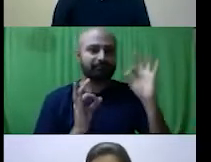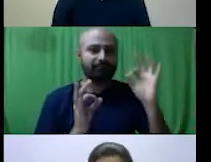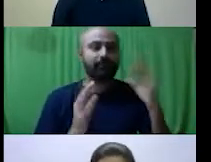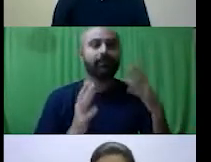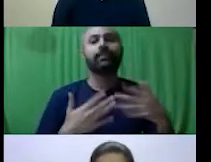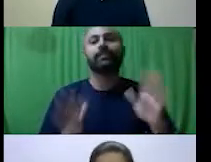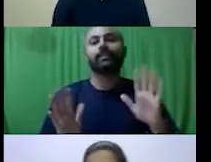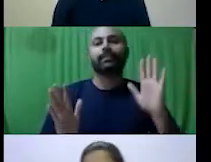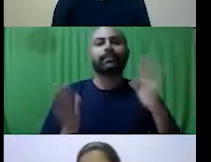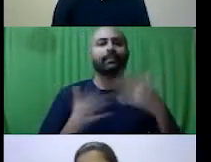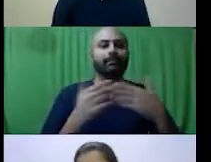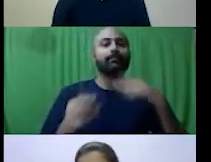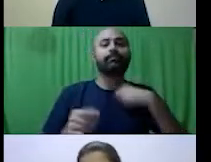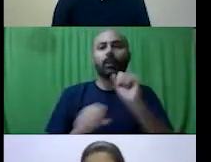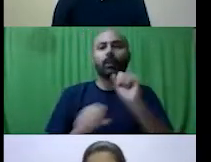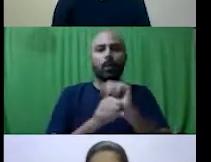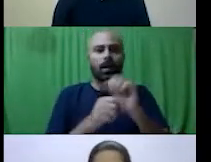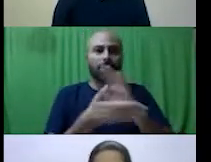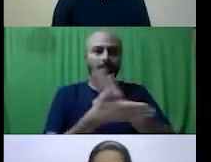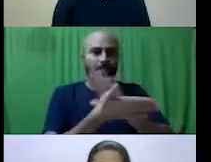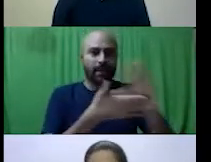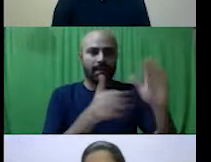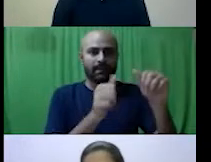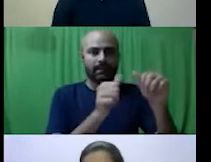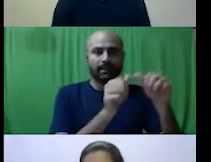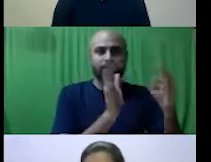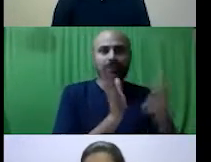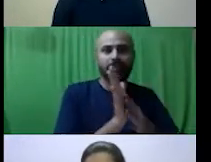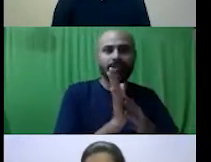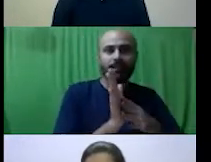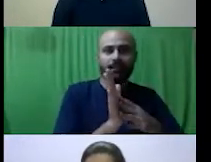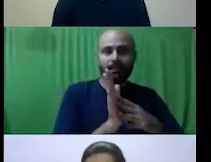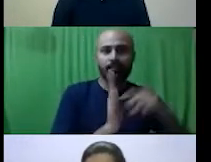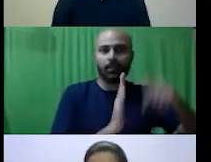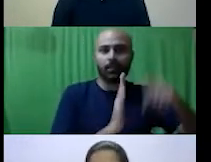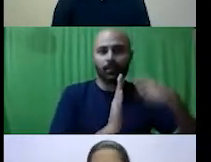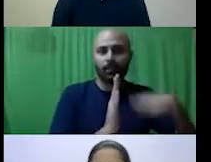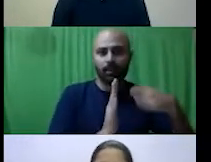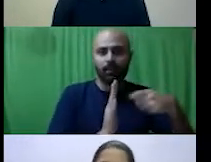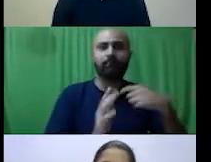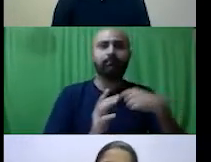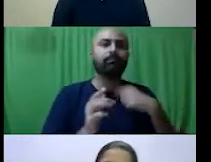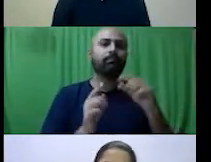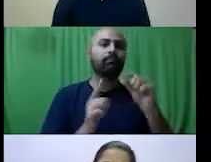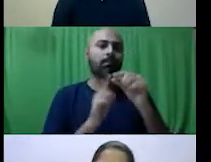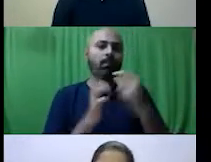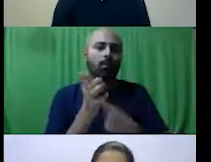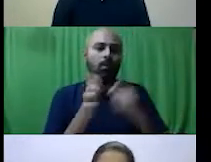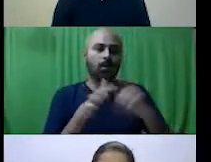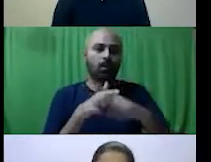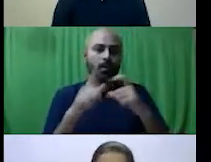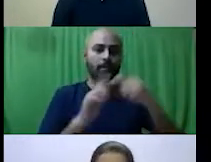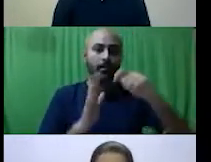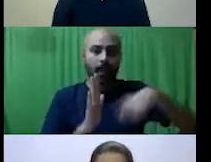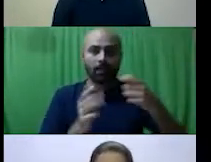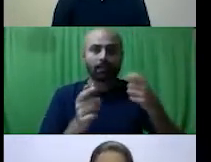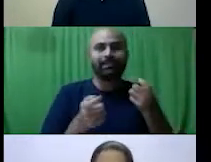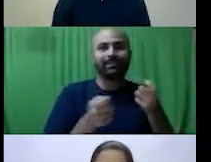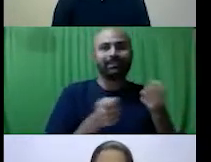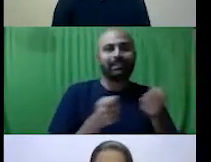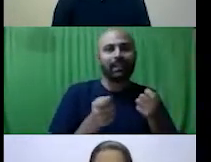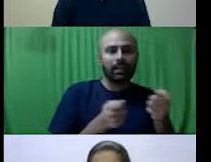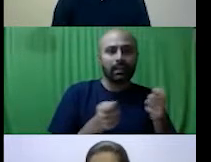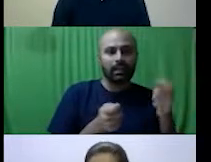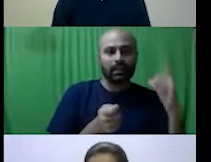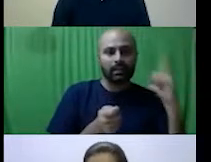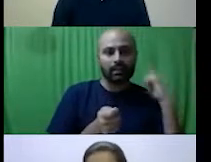to me by the deaf people. But there is no any reason behind it. So we have been working on the project which is called